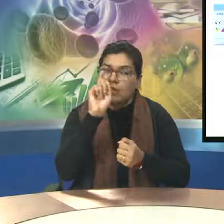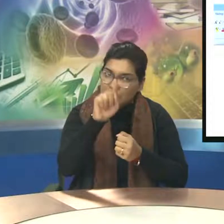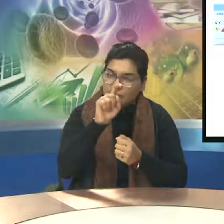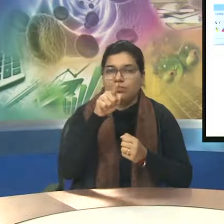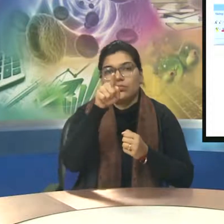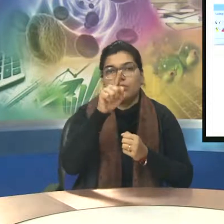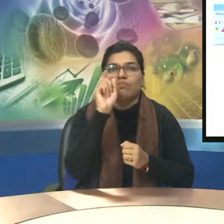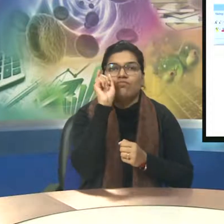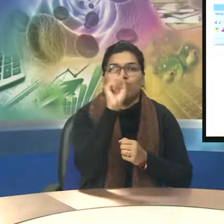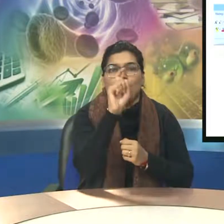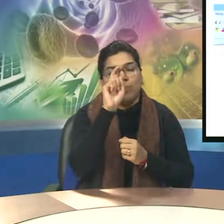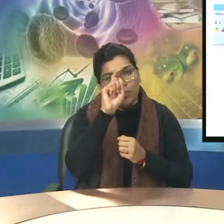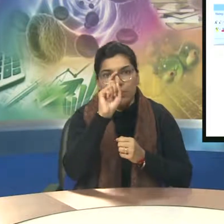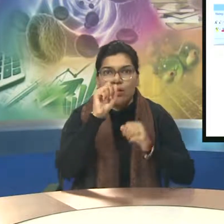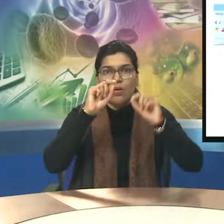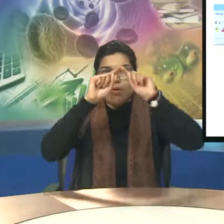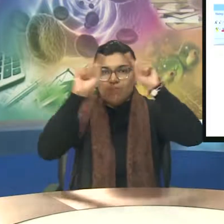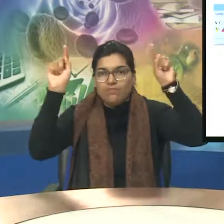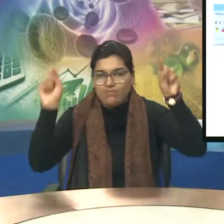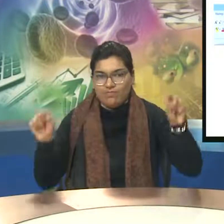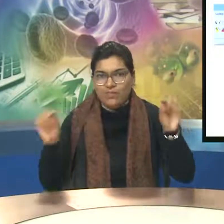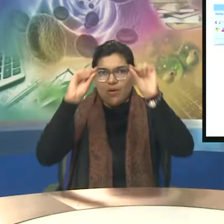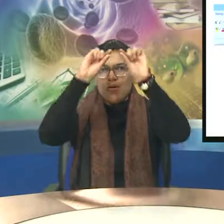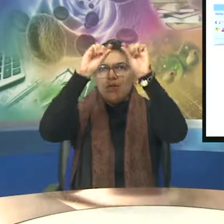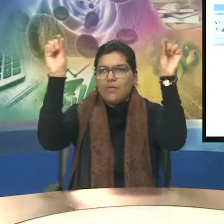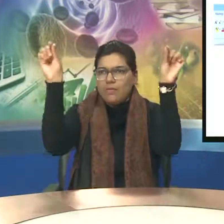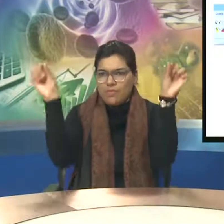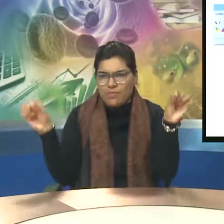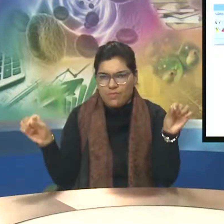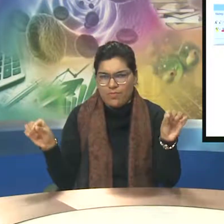written material, you can